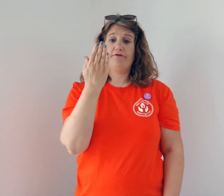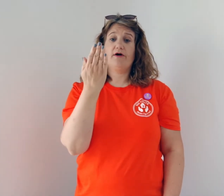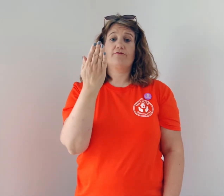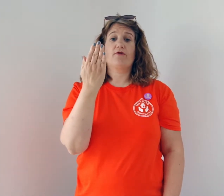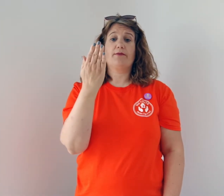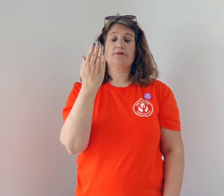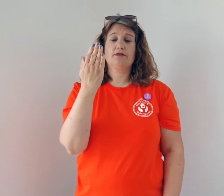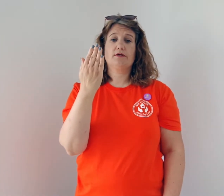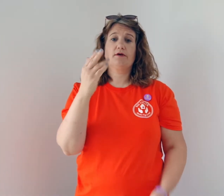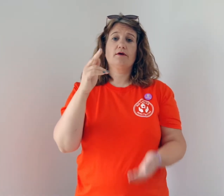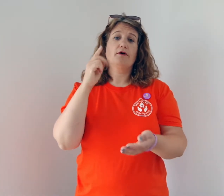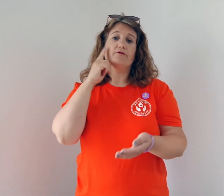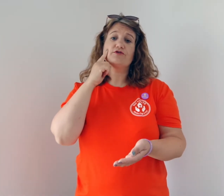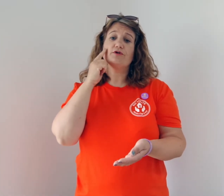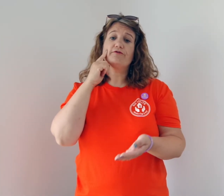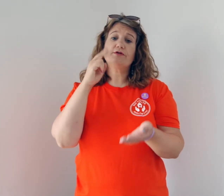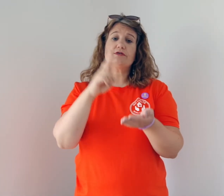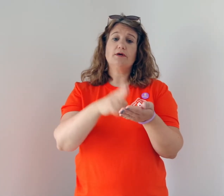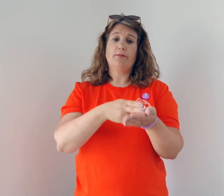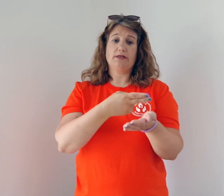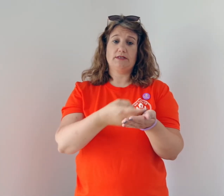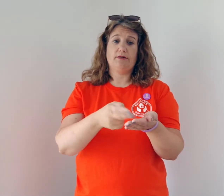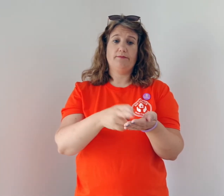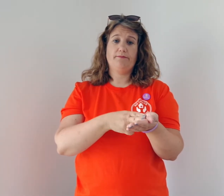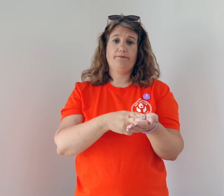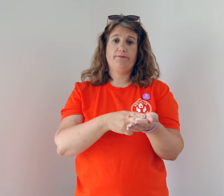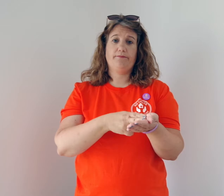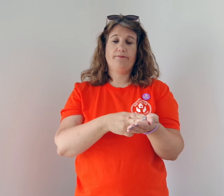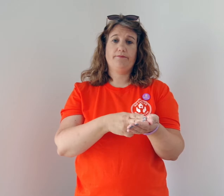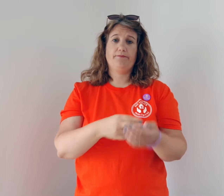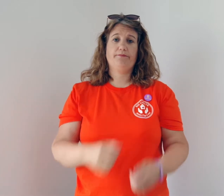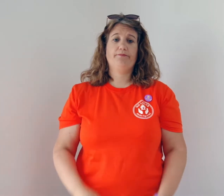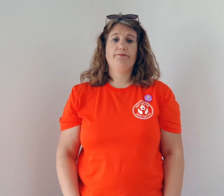75 grams of softened butter,